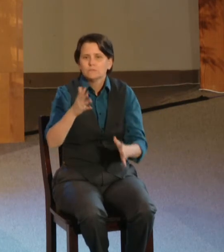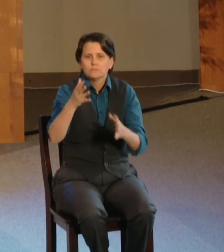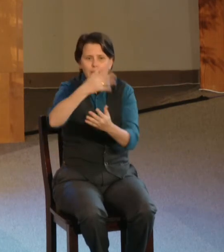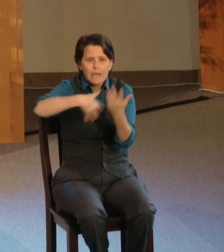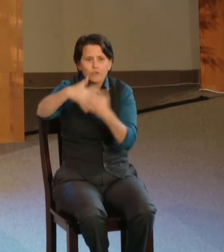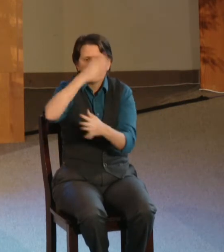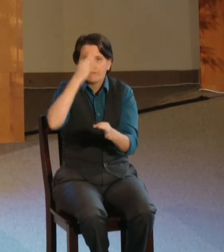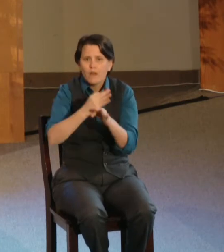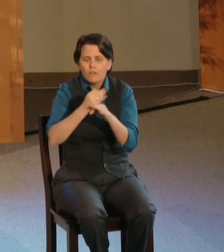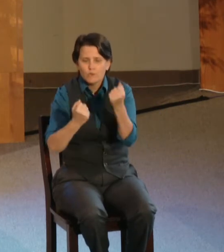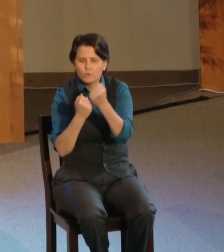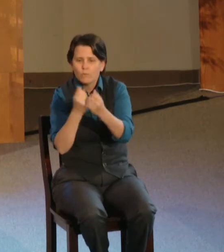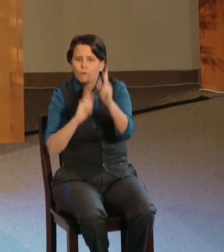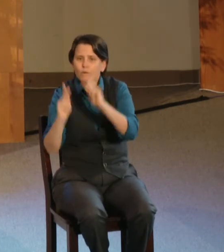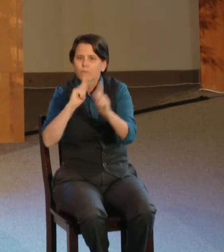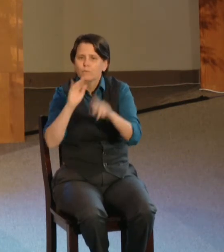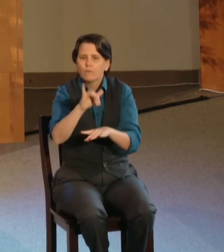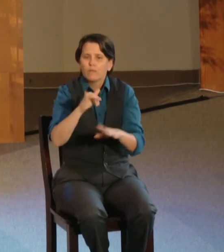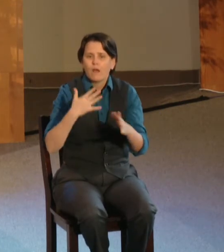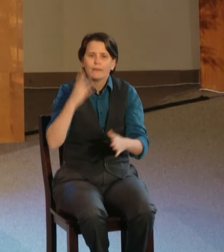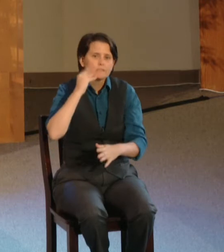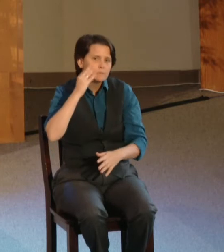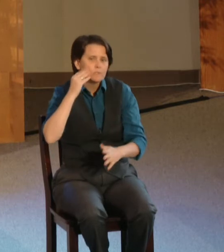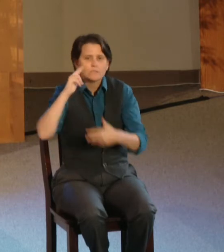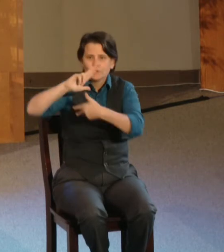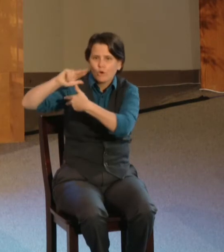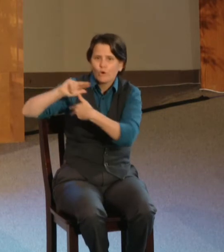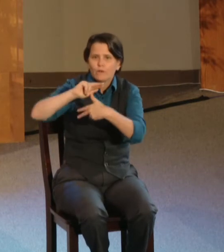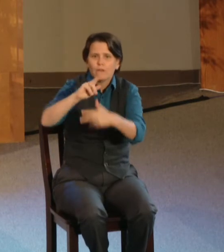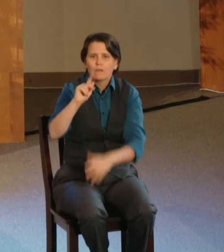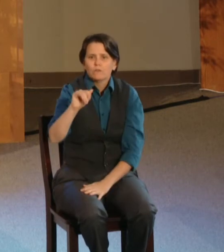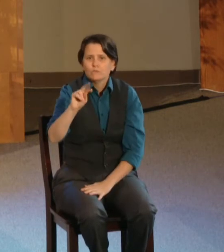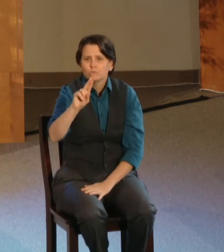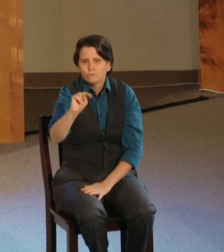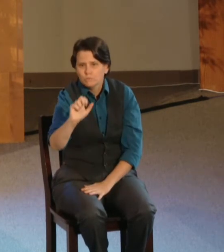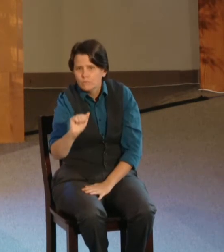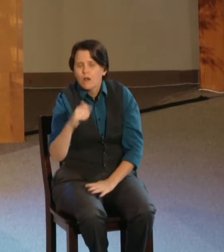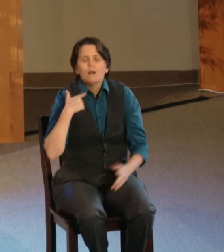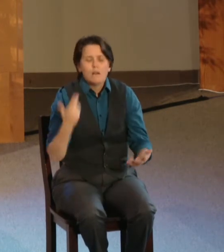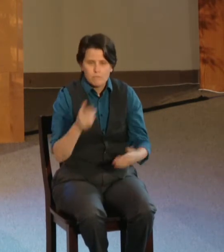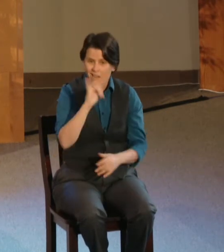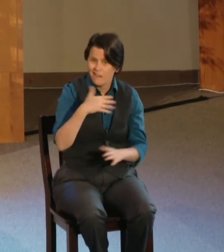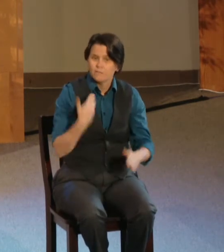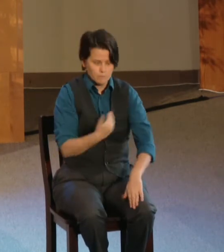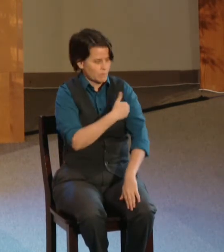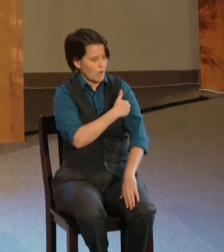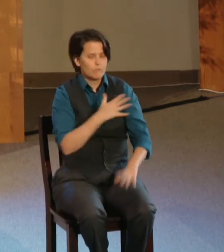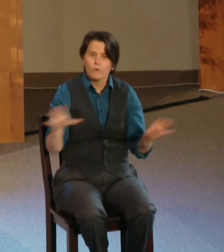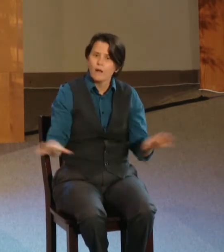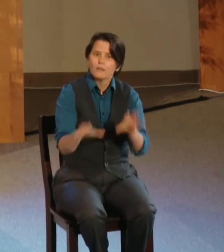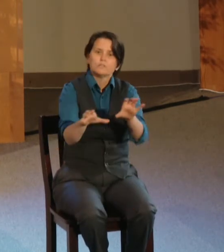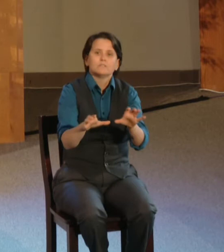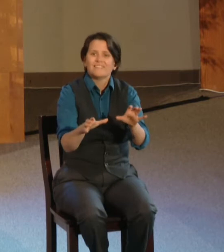Hurricane Katrina. And those are powerful actions. And a lot of them were a